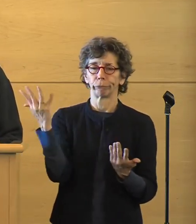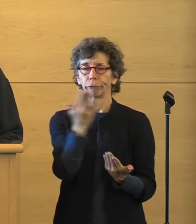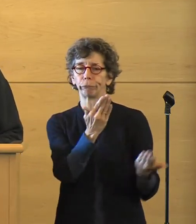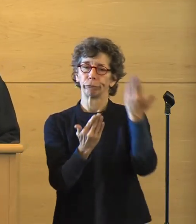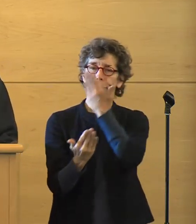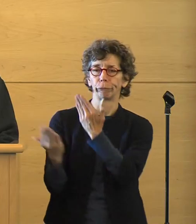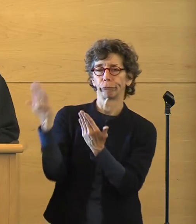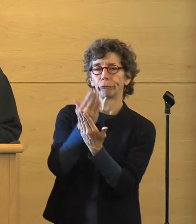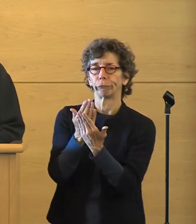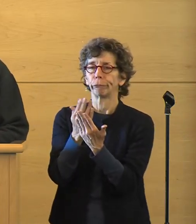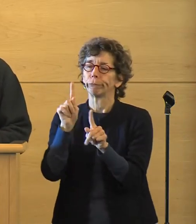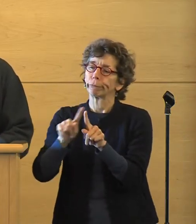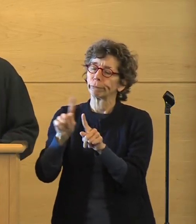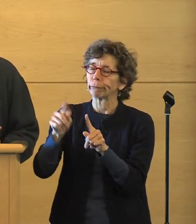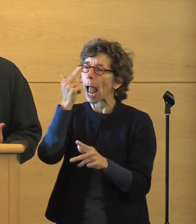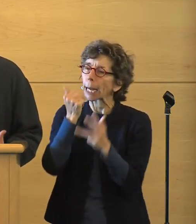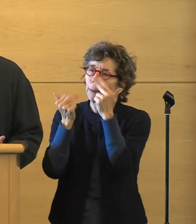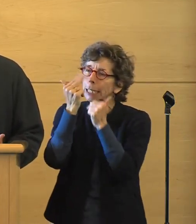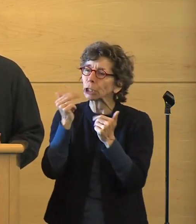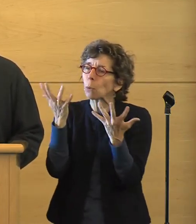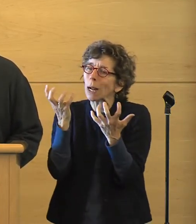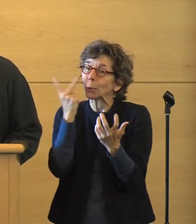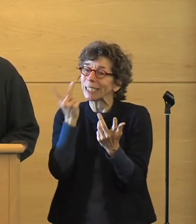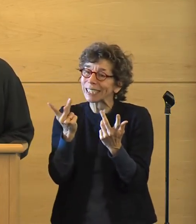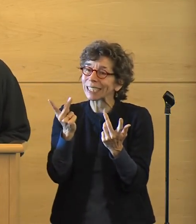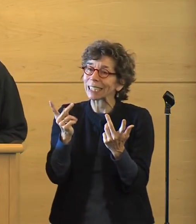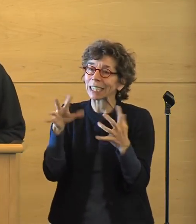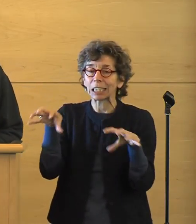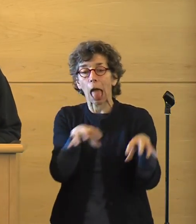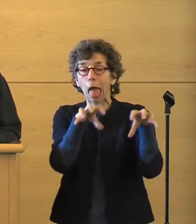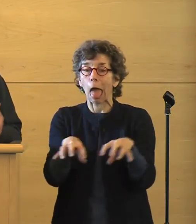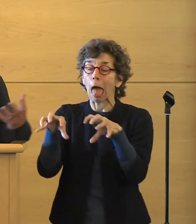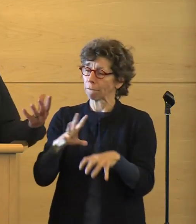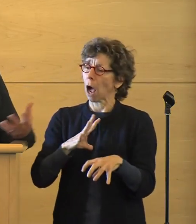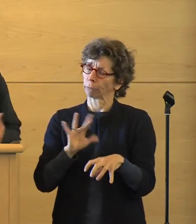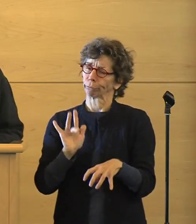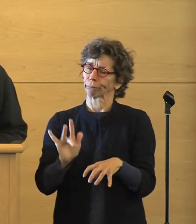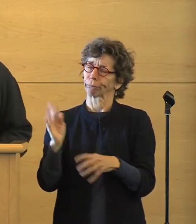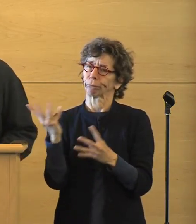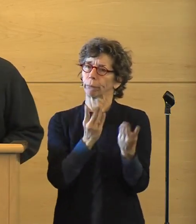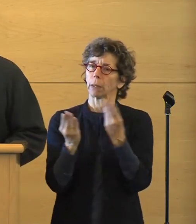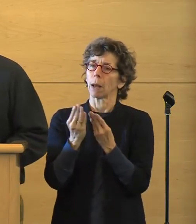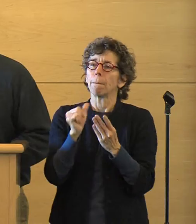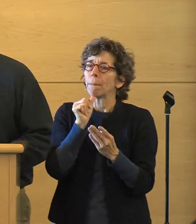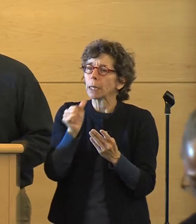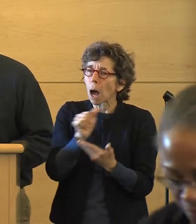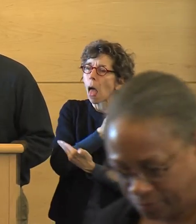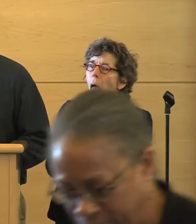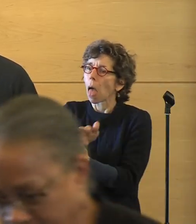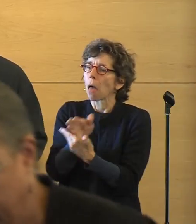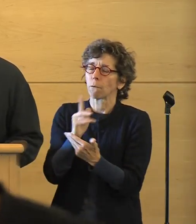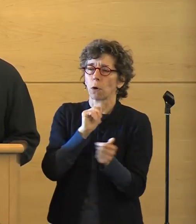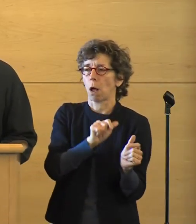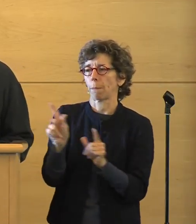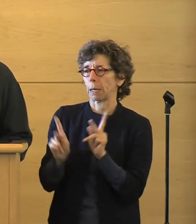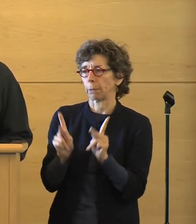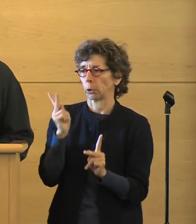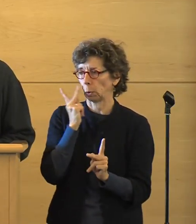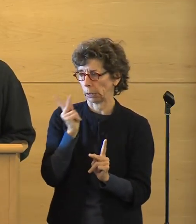the constant motion. Or what I actually argue for is don't play it automatically at all, but let